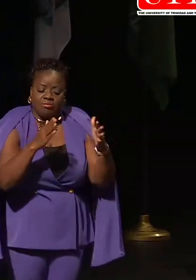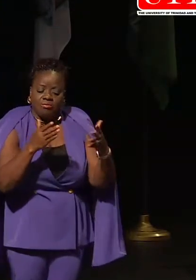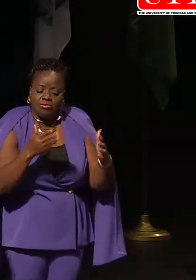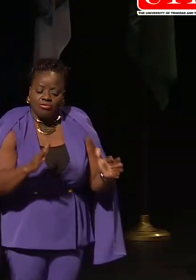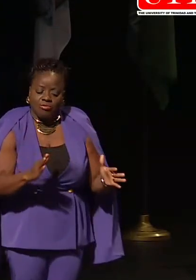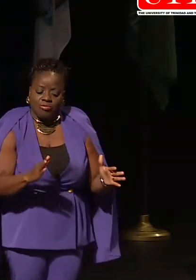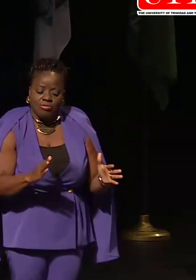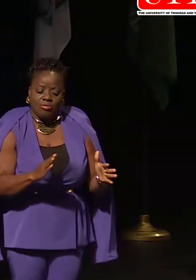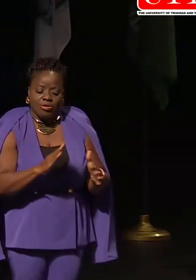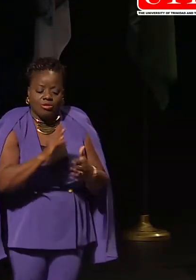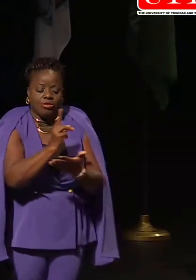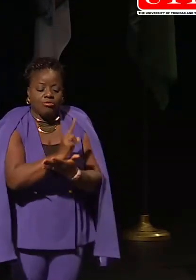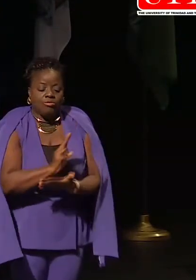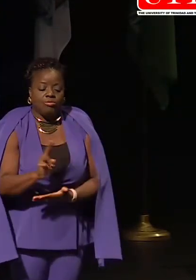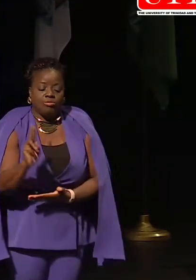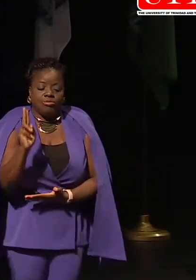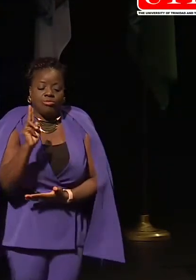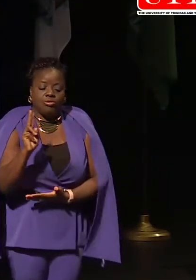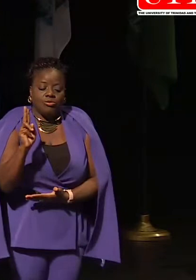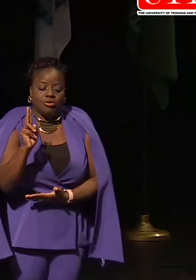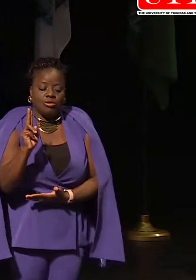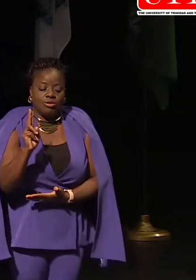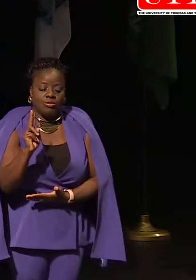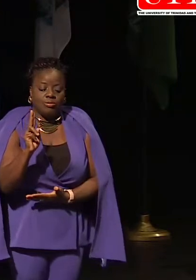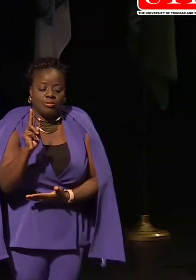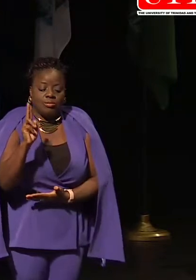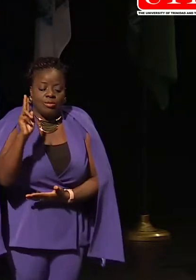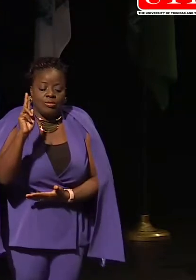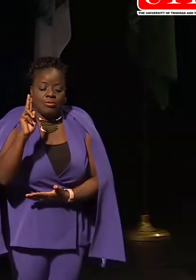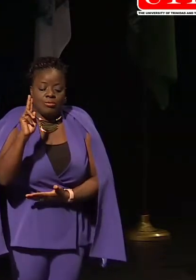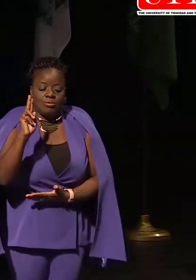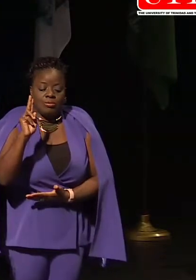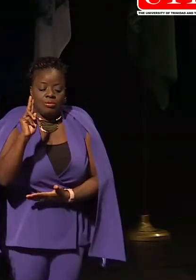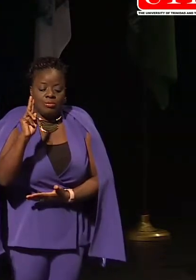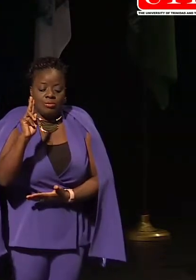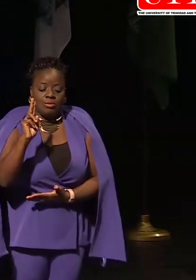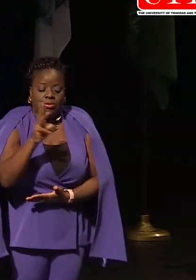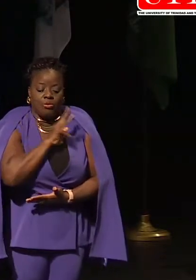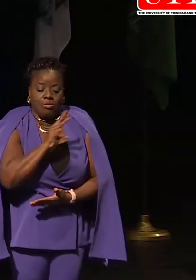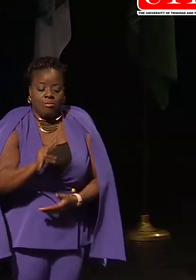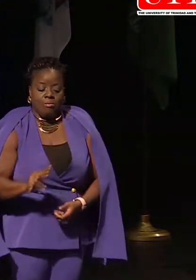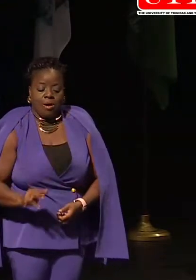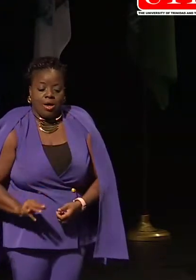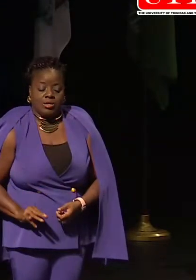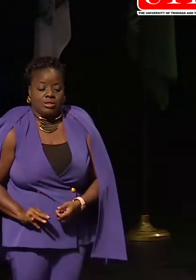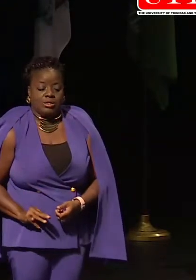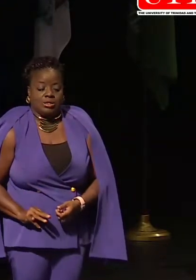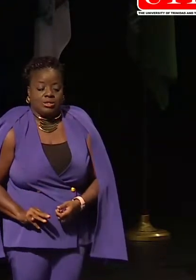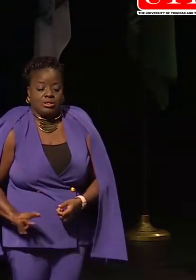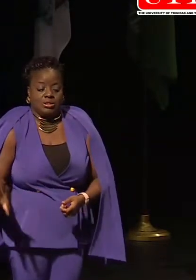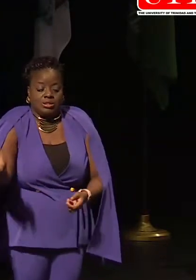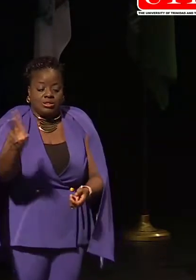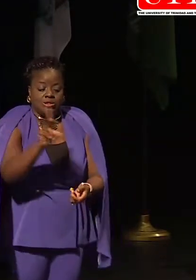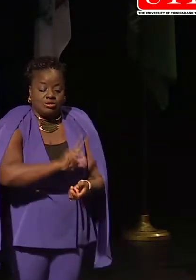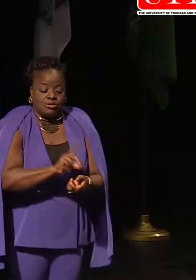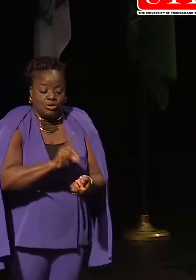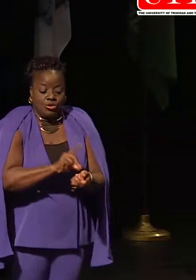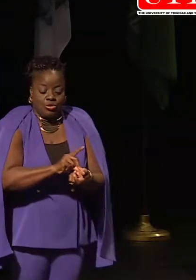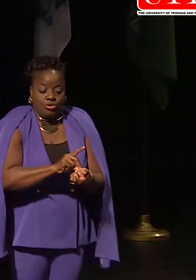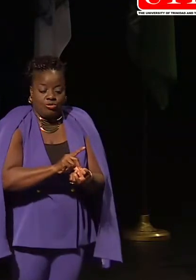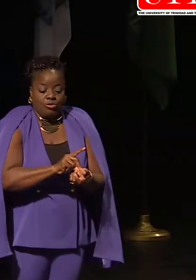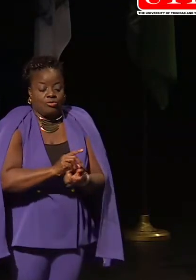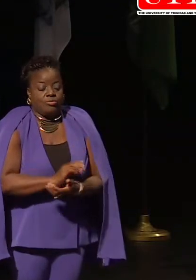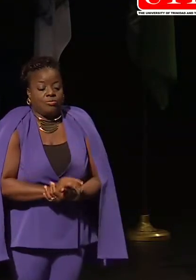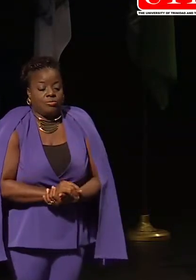requirements of the university, to the postgraduate, master's, and doctoral degrees for which they are presented.